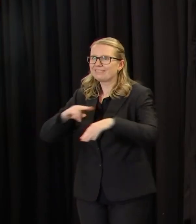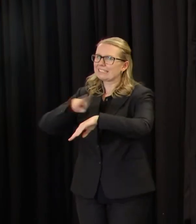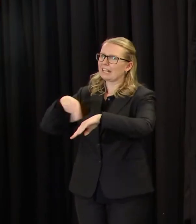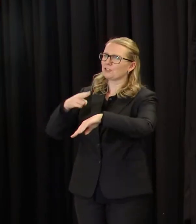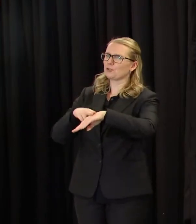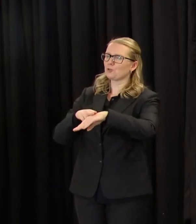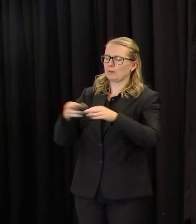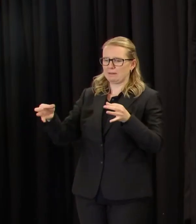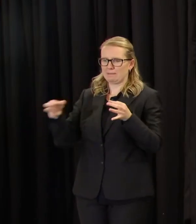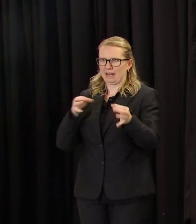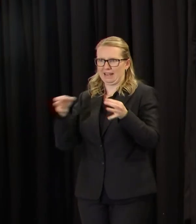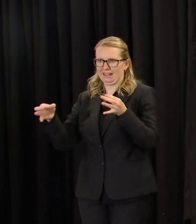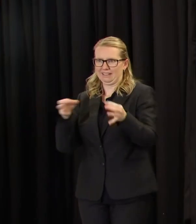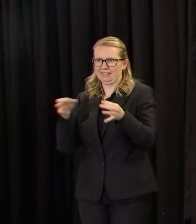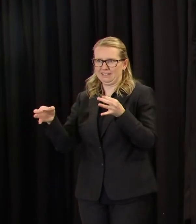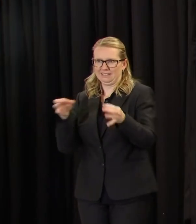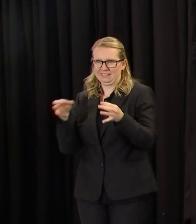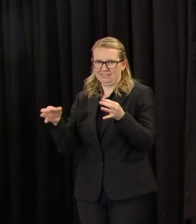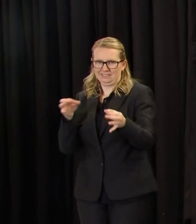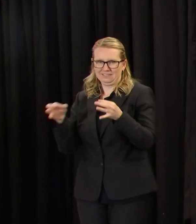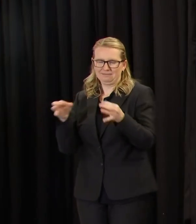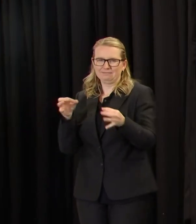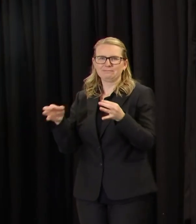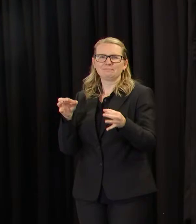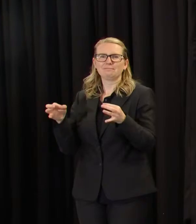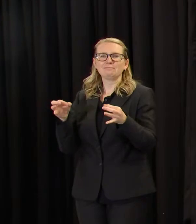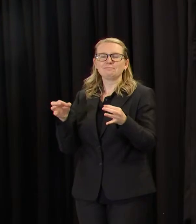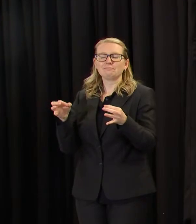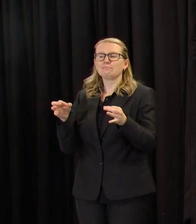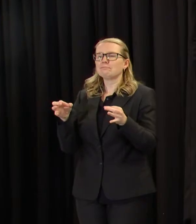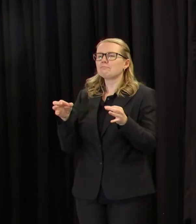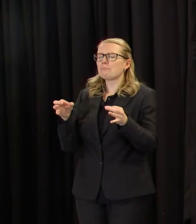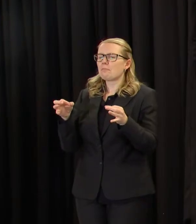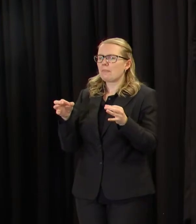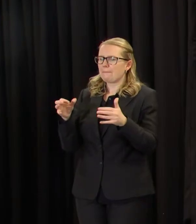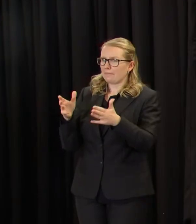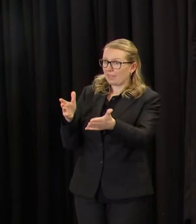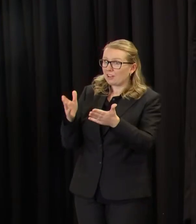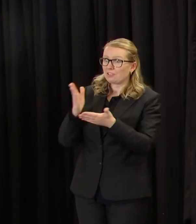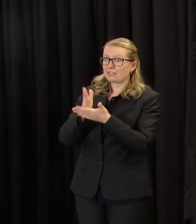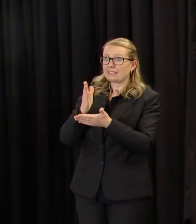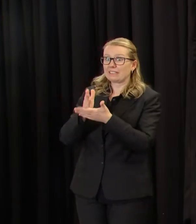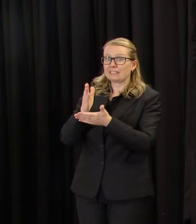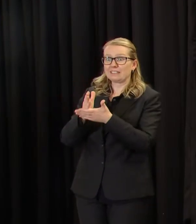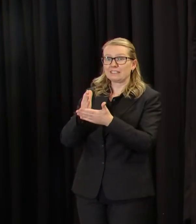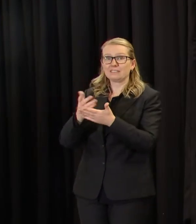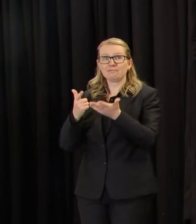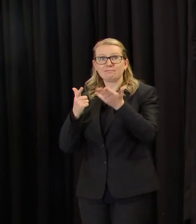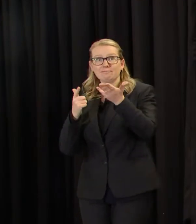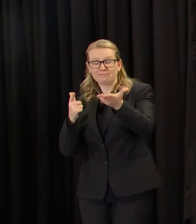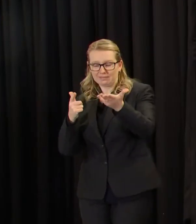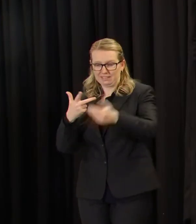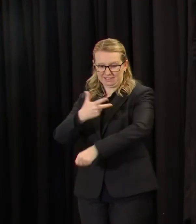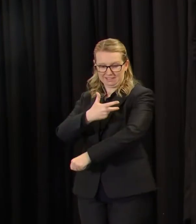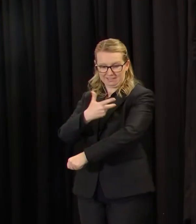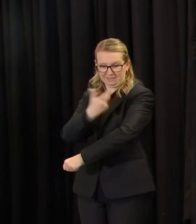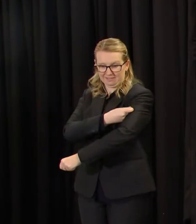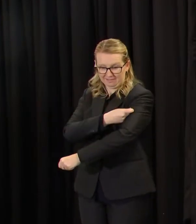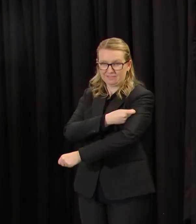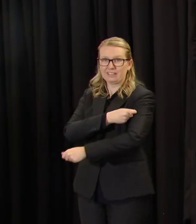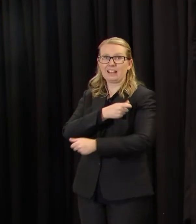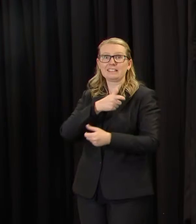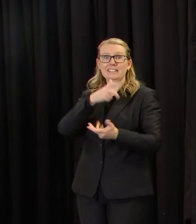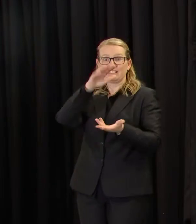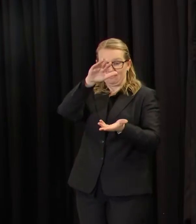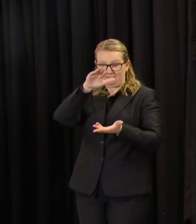picnics, just quietly. So the notion of giving up vaccine that could have been in Victorians' arms so that people in other states can go and have